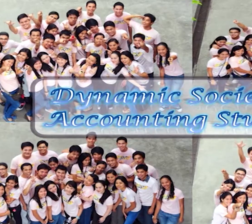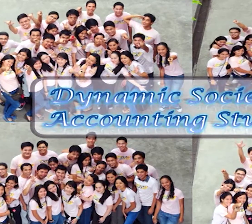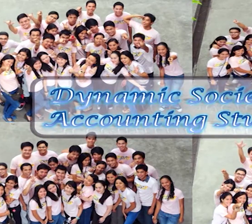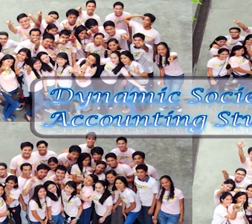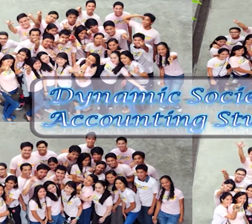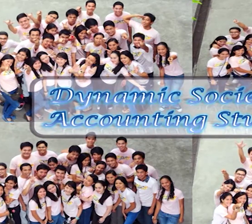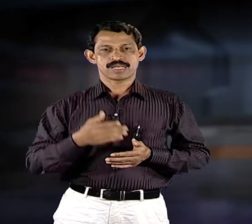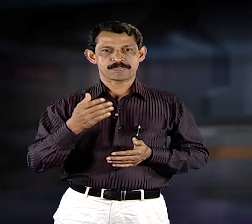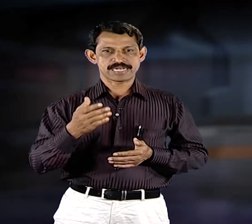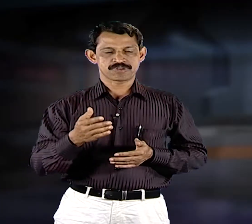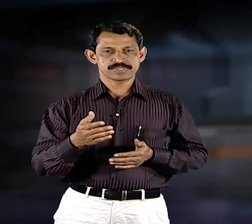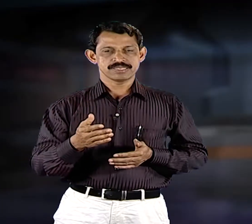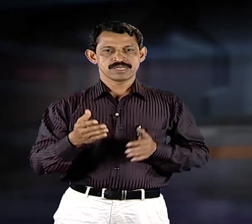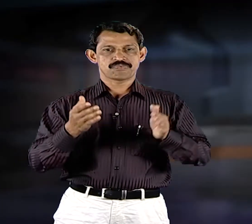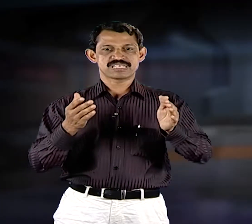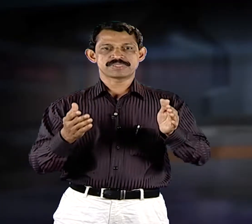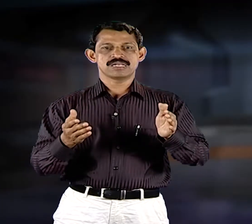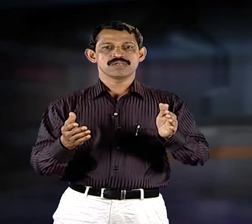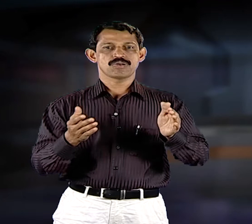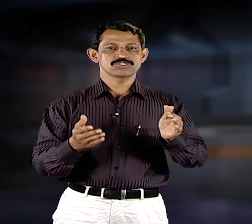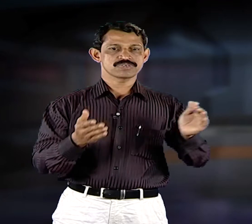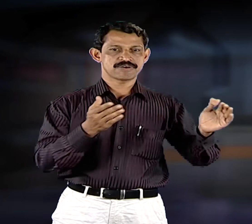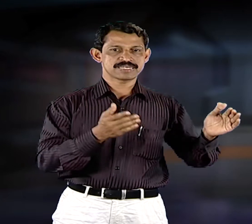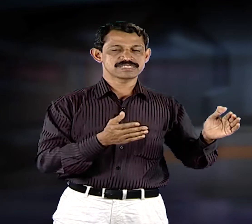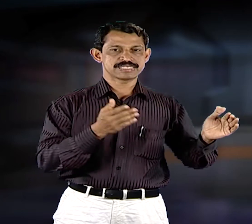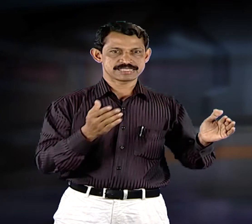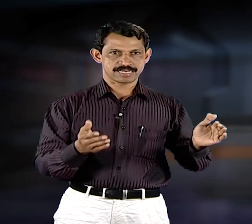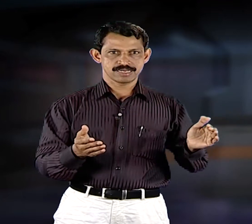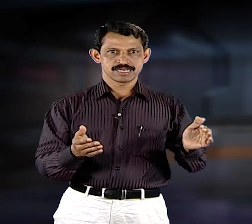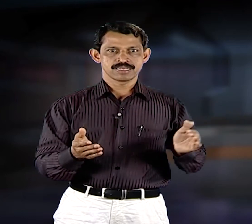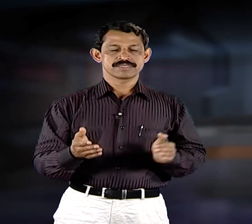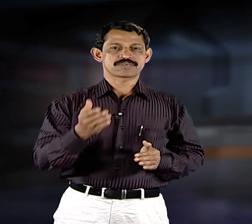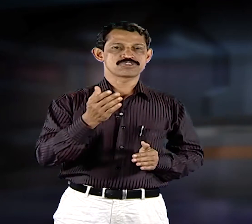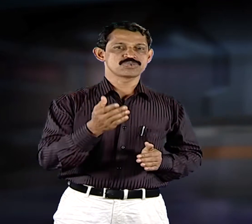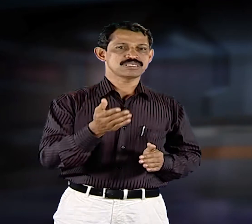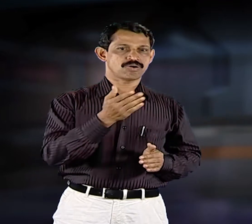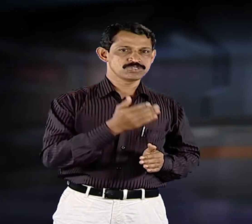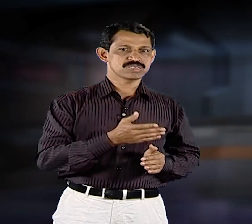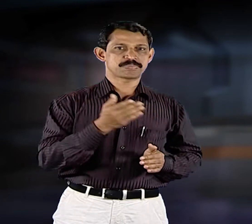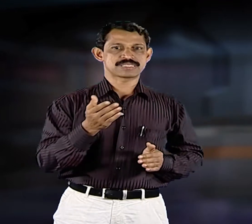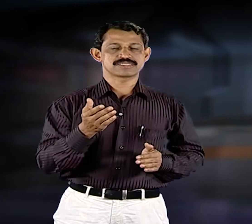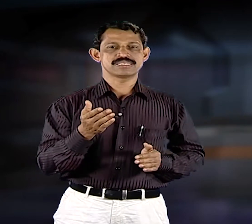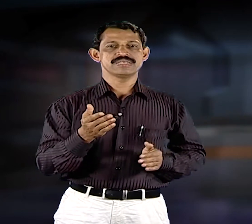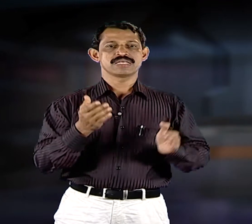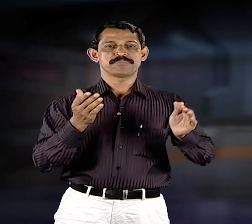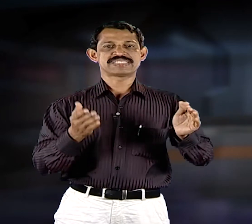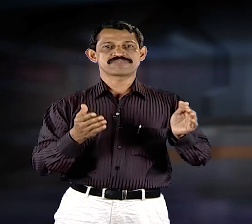society. Apart from the fundamental laws of governance in India, the Constitution also represents the basic